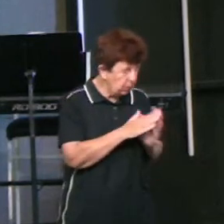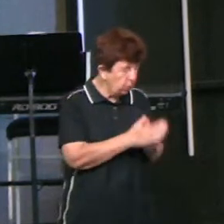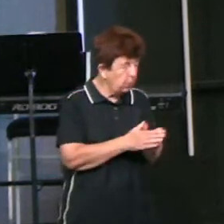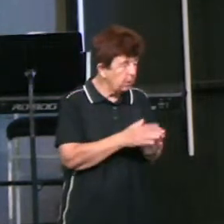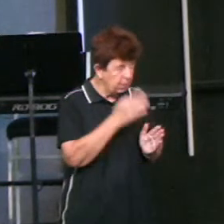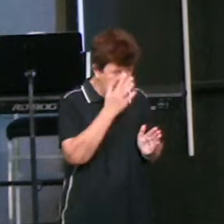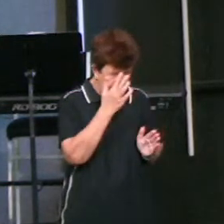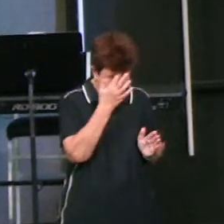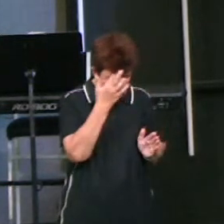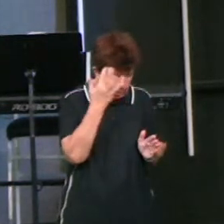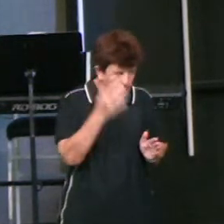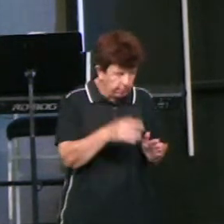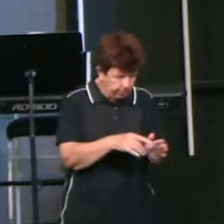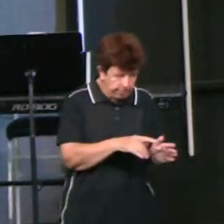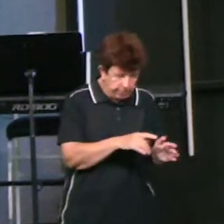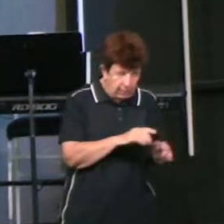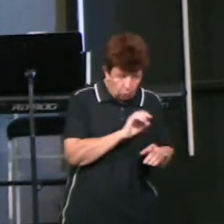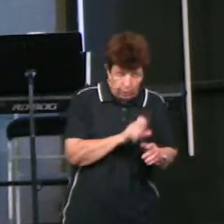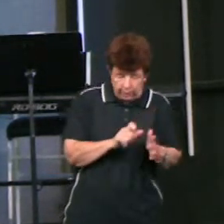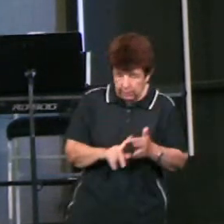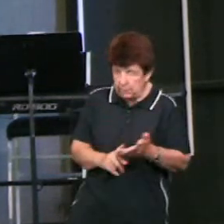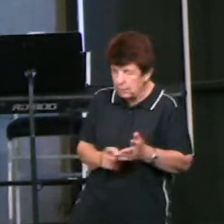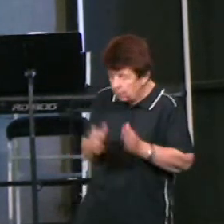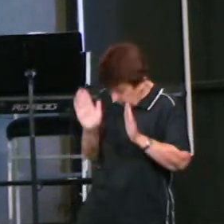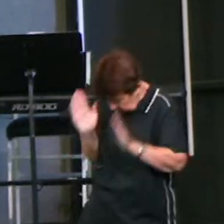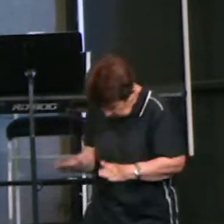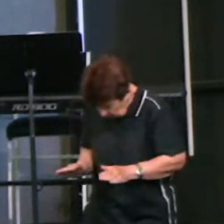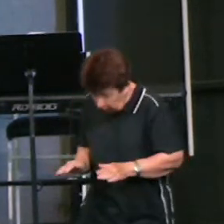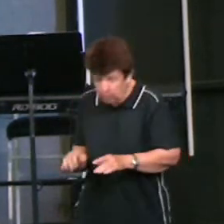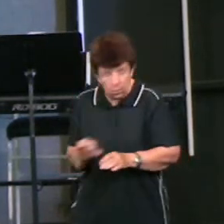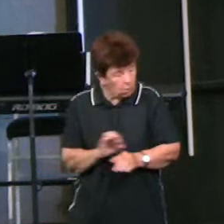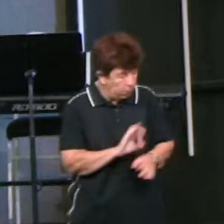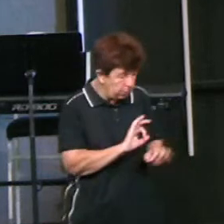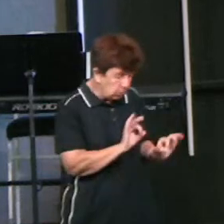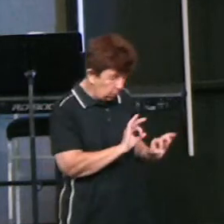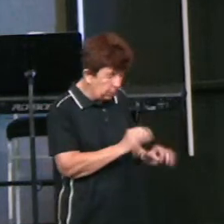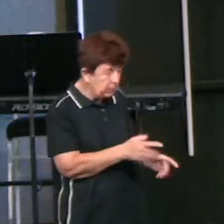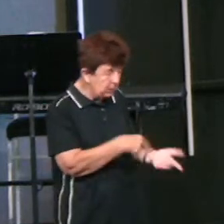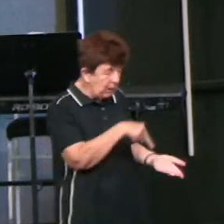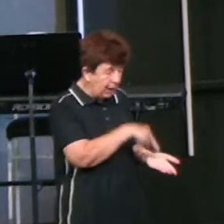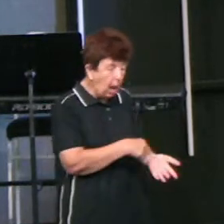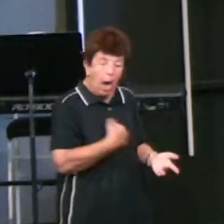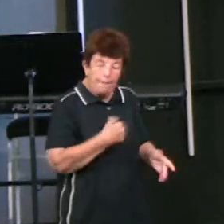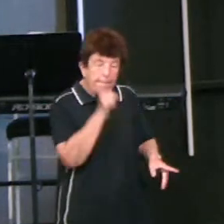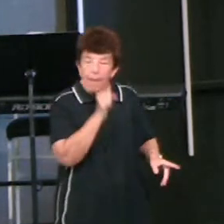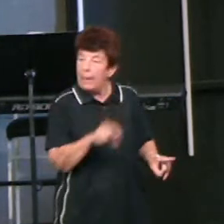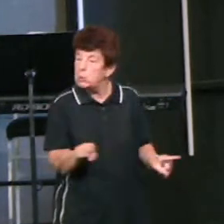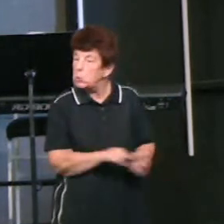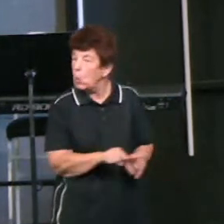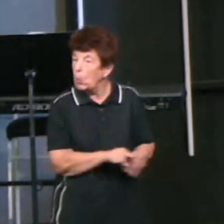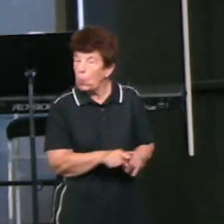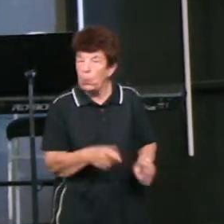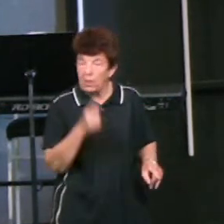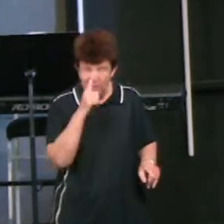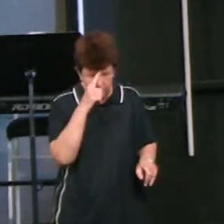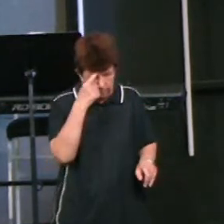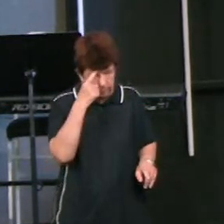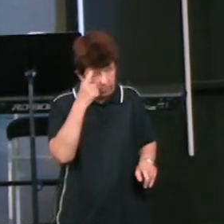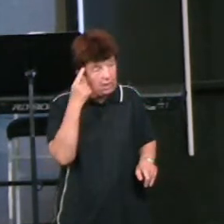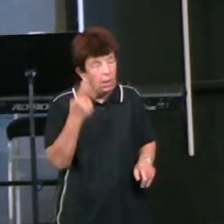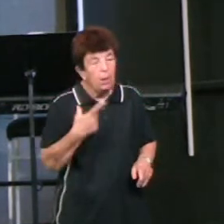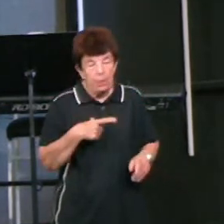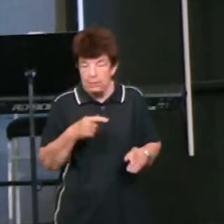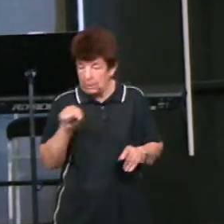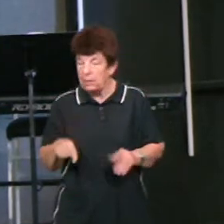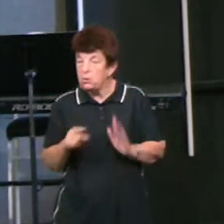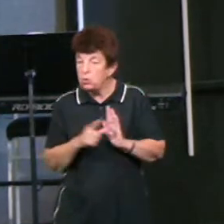him. But Peter lifted him up, saying, stand up, I too am a man. This is radical, right? Because Jew and